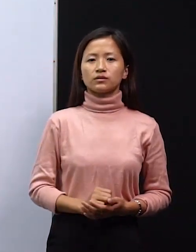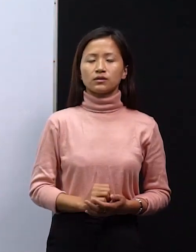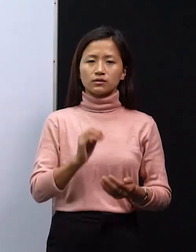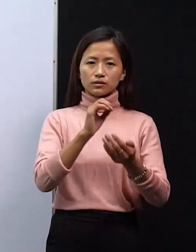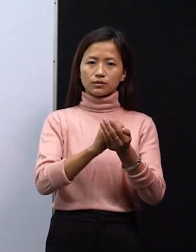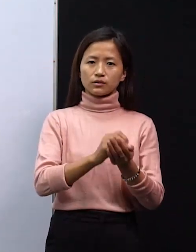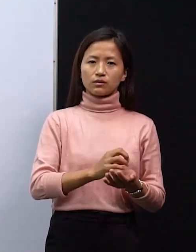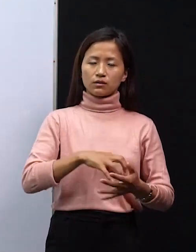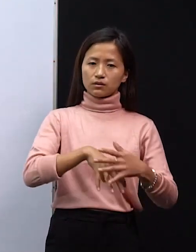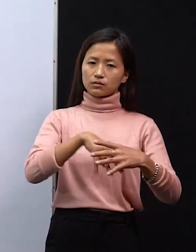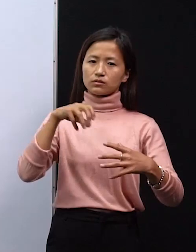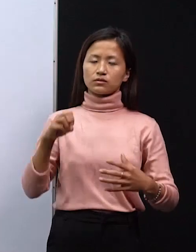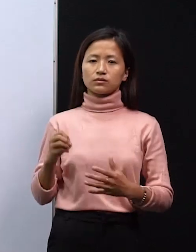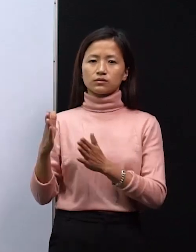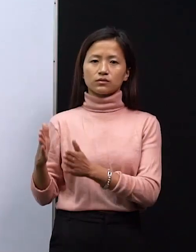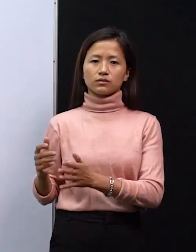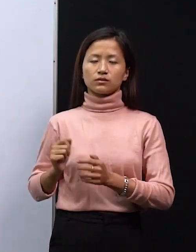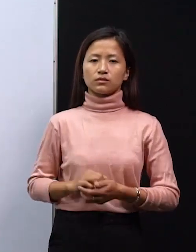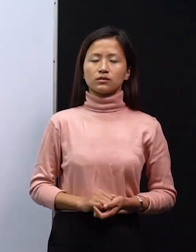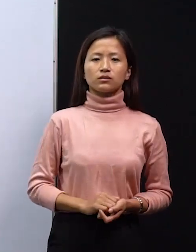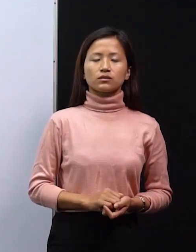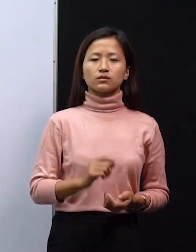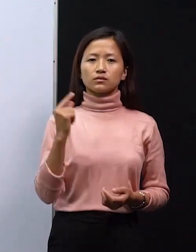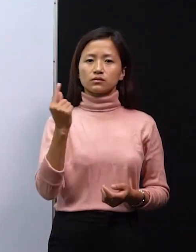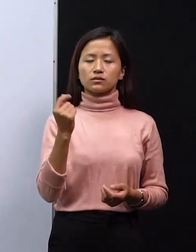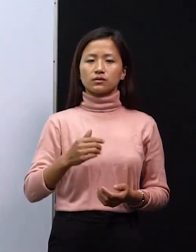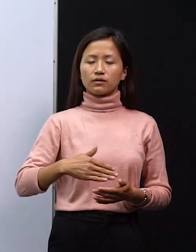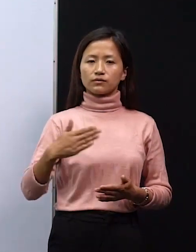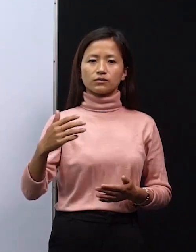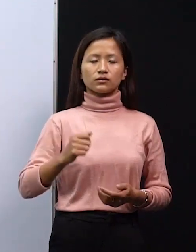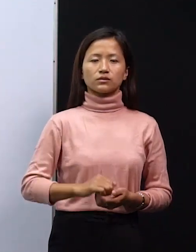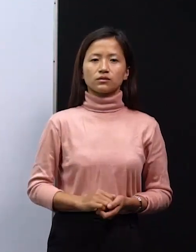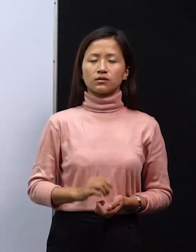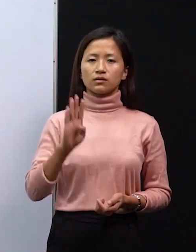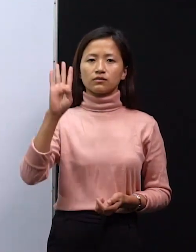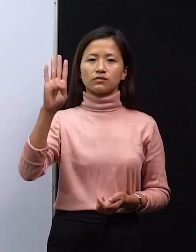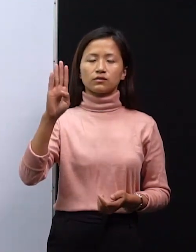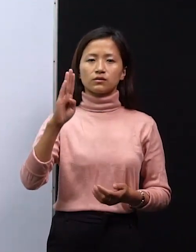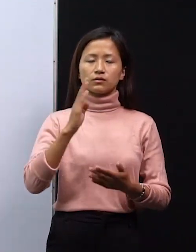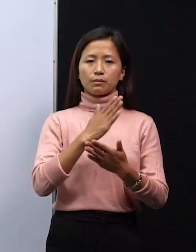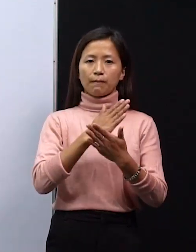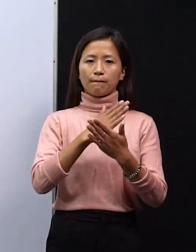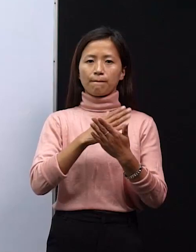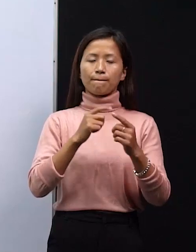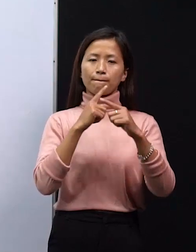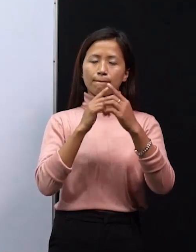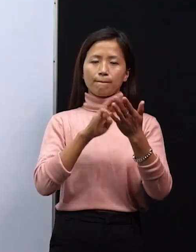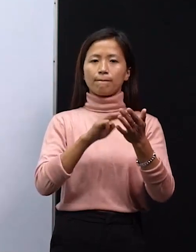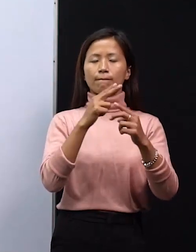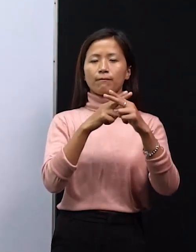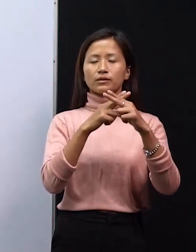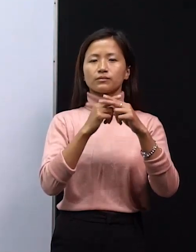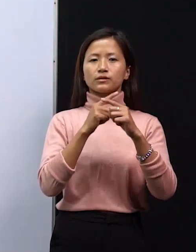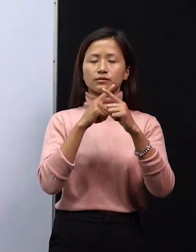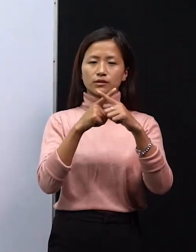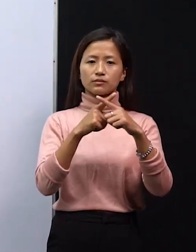keep it outside. Alright? I'm going to use this later. So this 4 is multiplying all of them together. So we will keep this